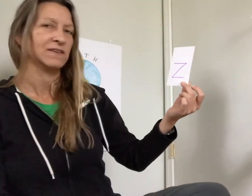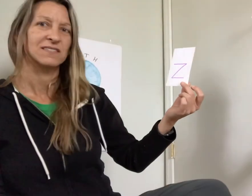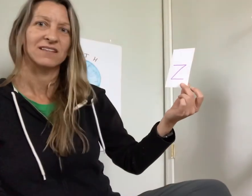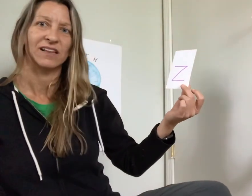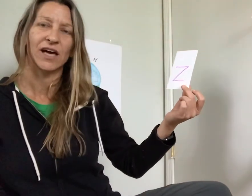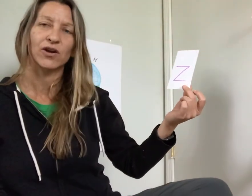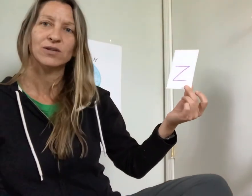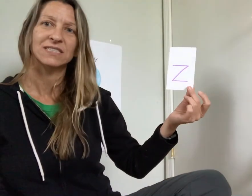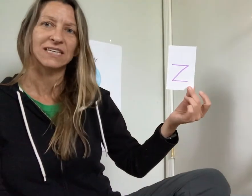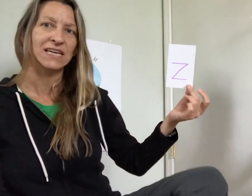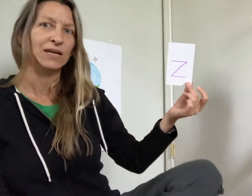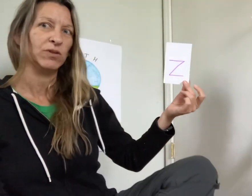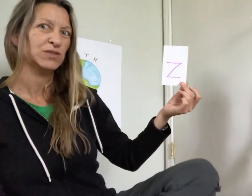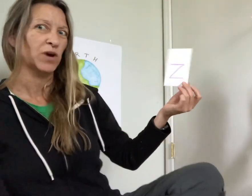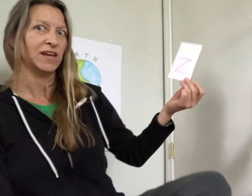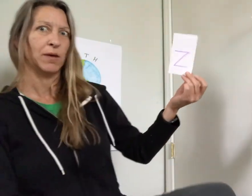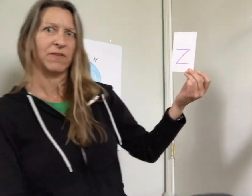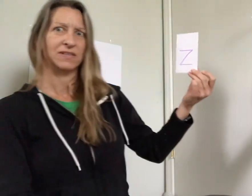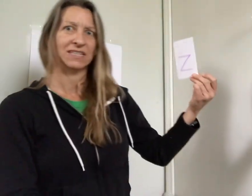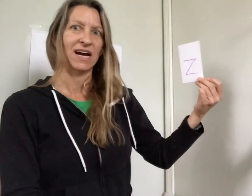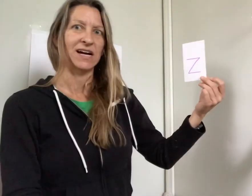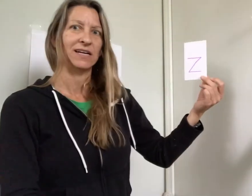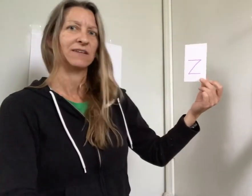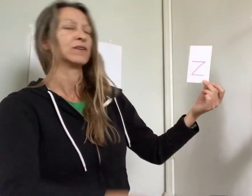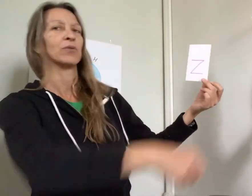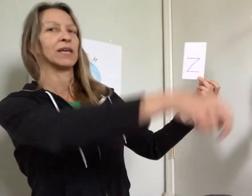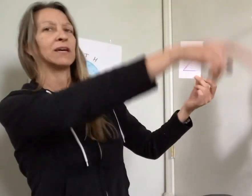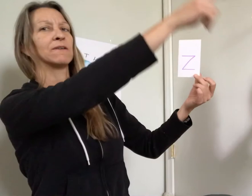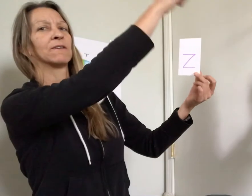the letter Z. Let's write it up in the sky. You ready?